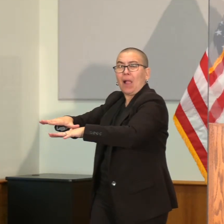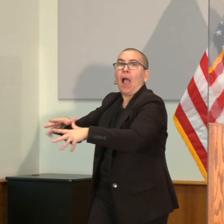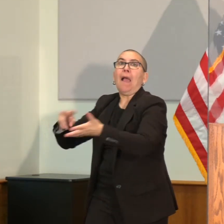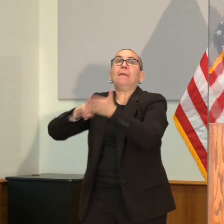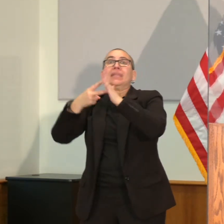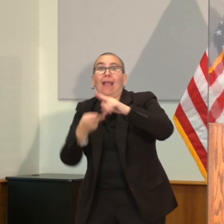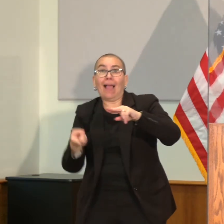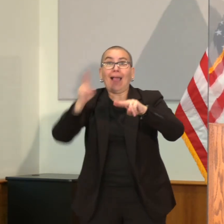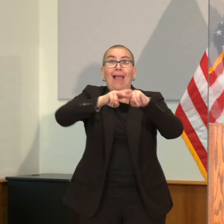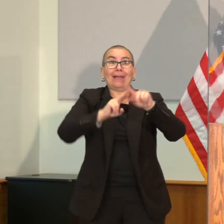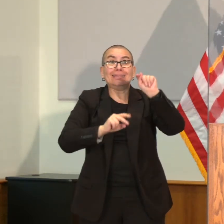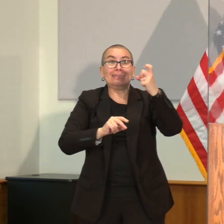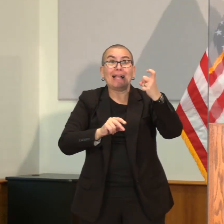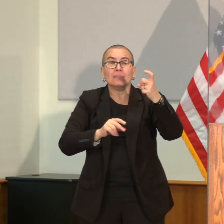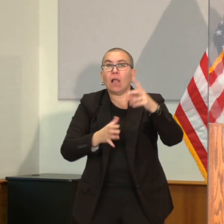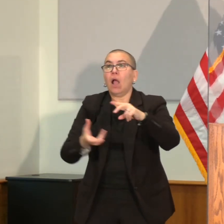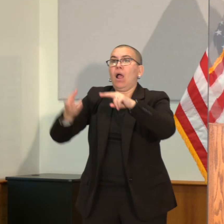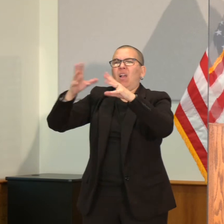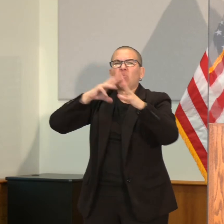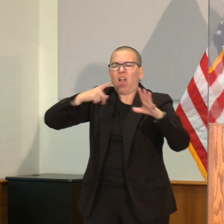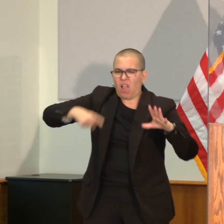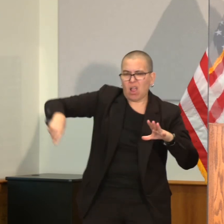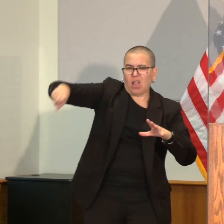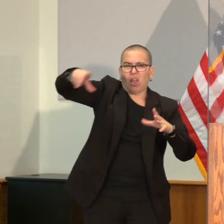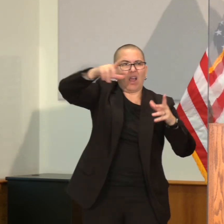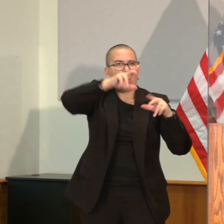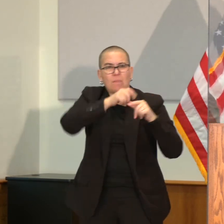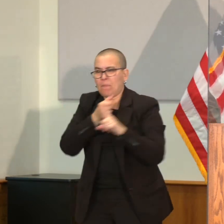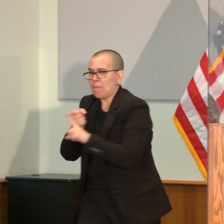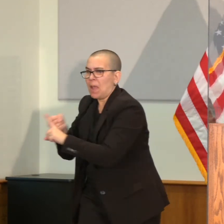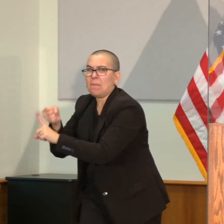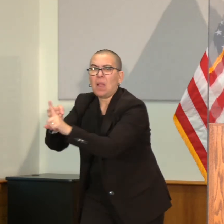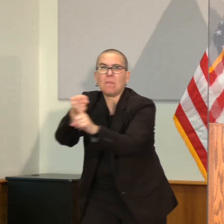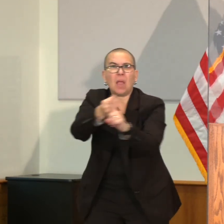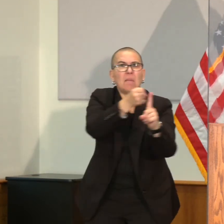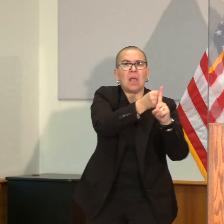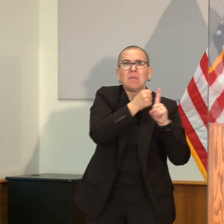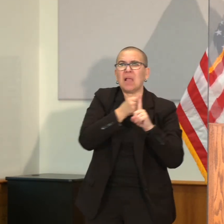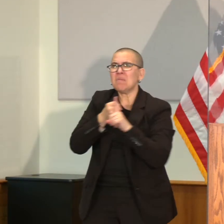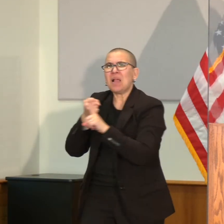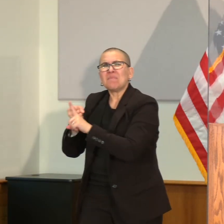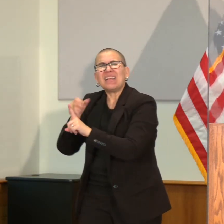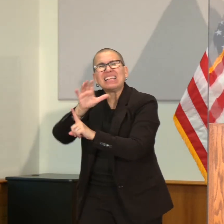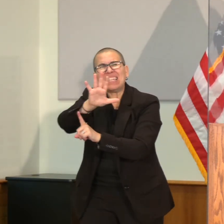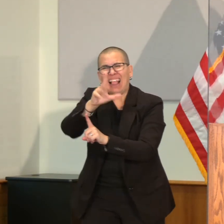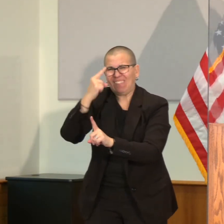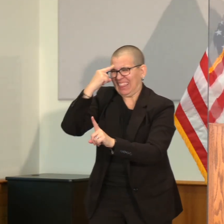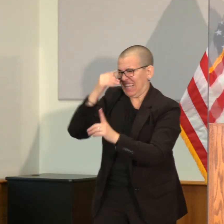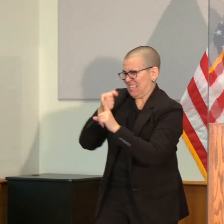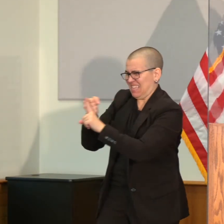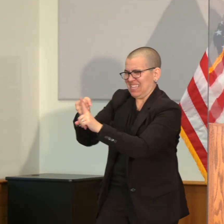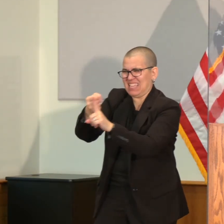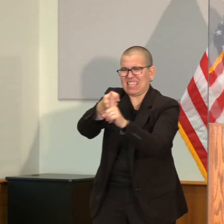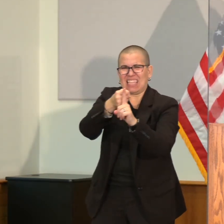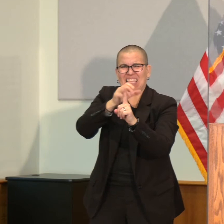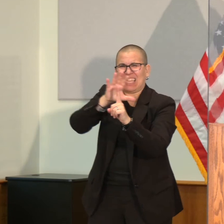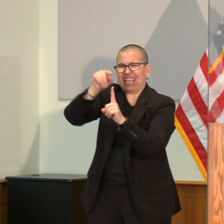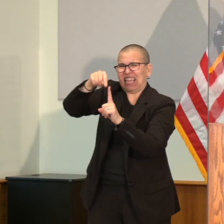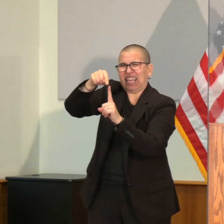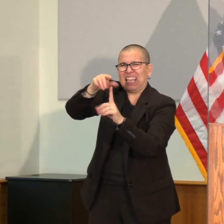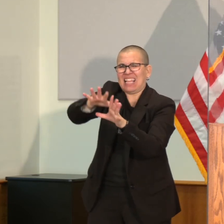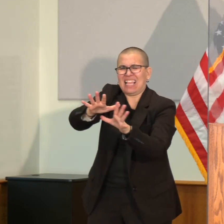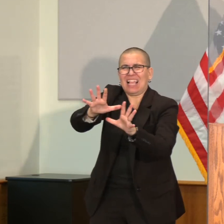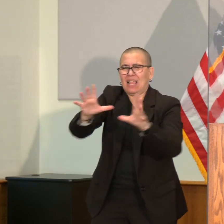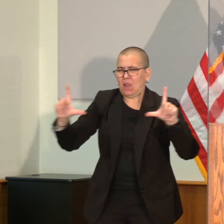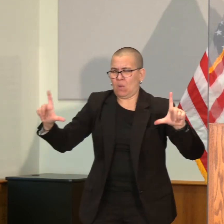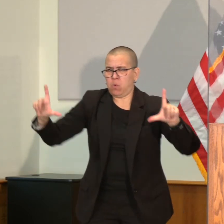a spiral, and I think we all need to think about this. And I would say, if you need to remove yourself from the moral and ethical imperative of doing some of this,